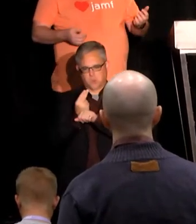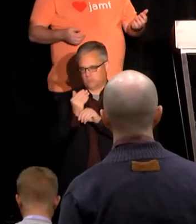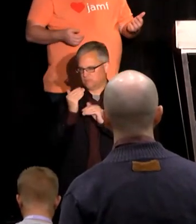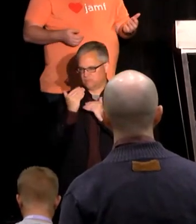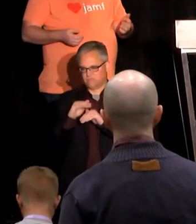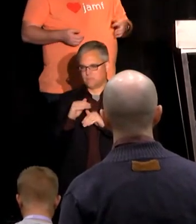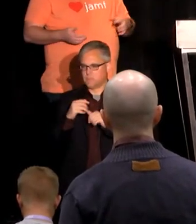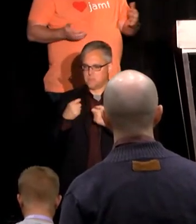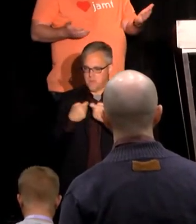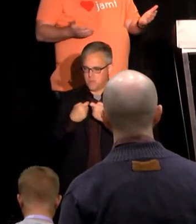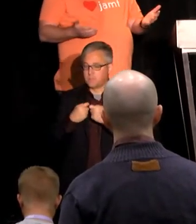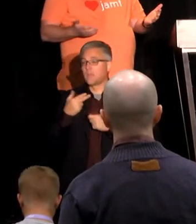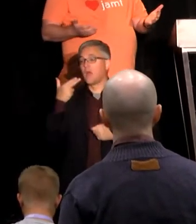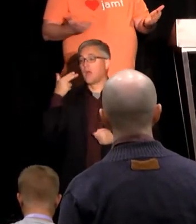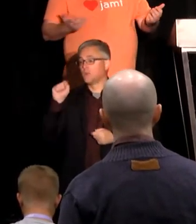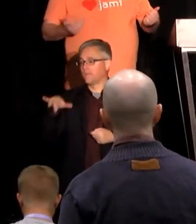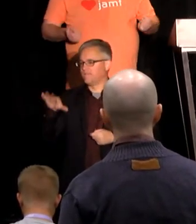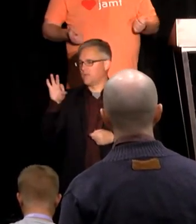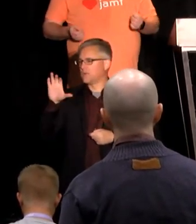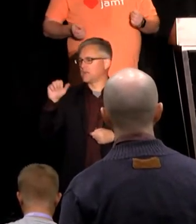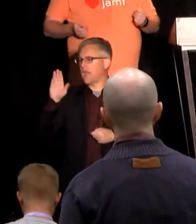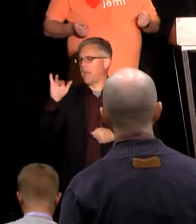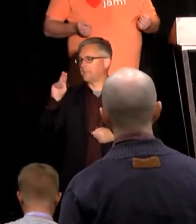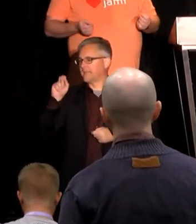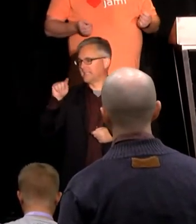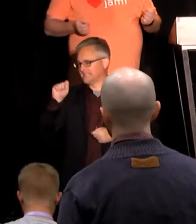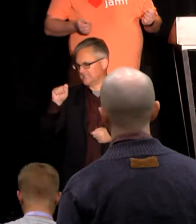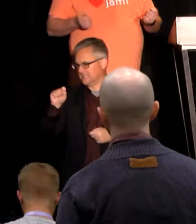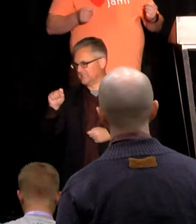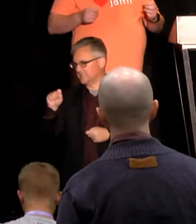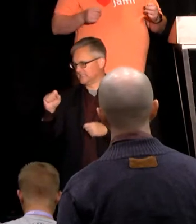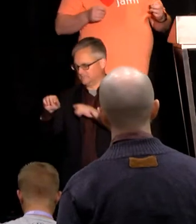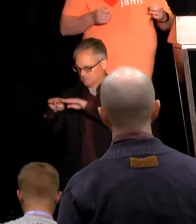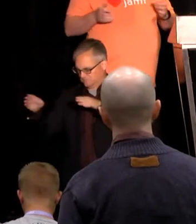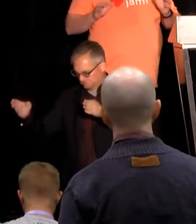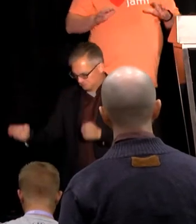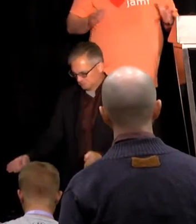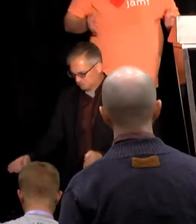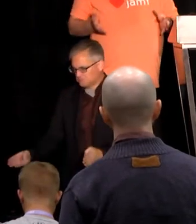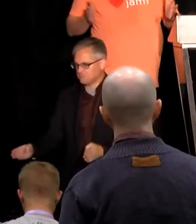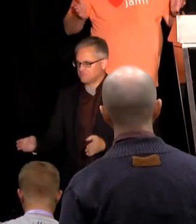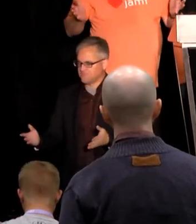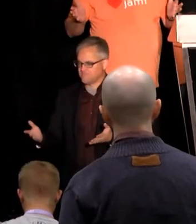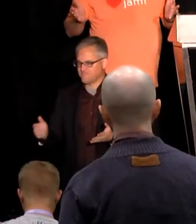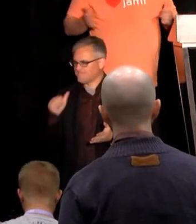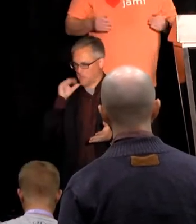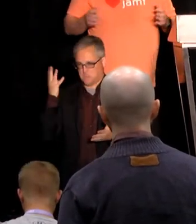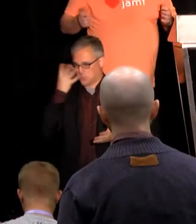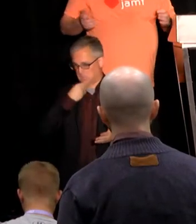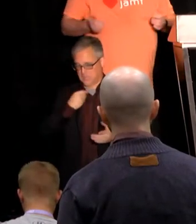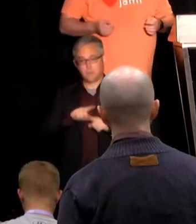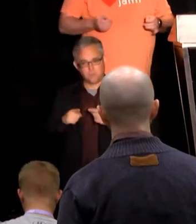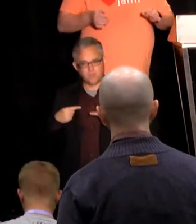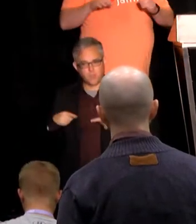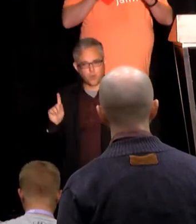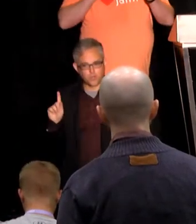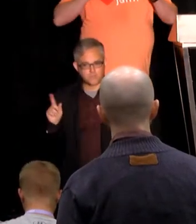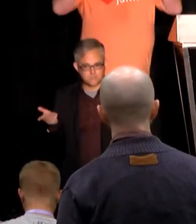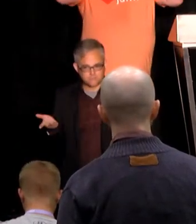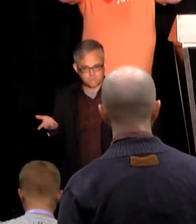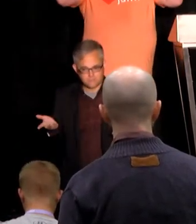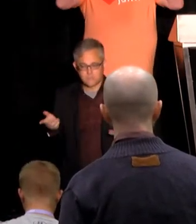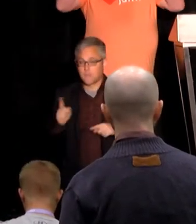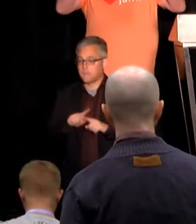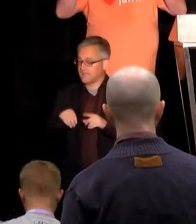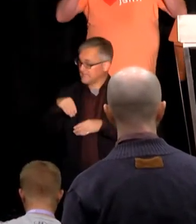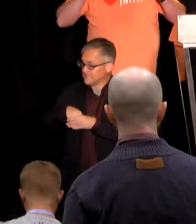our high school, we've found some cabinets that aren't really pretty, but they work. But inside